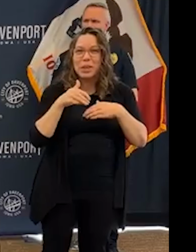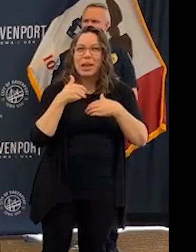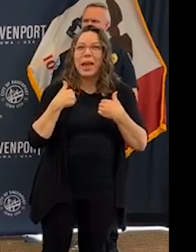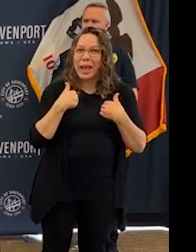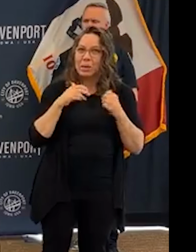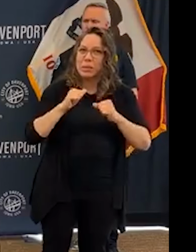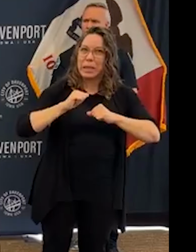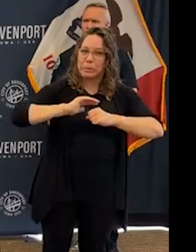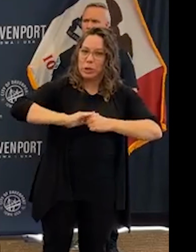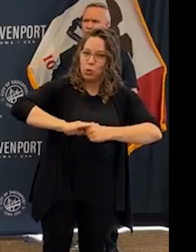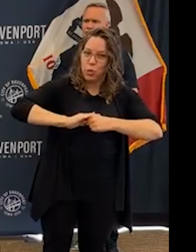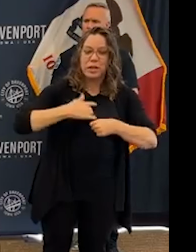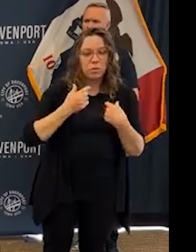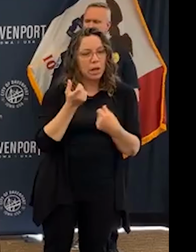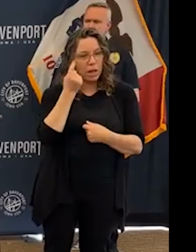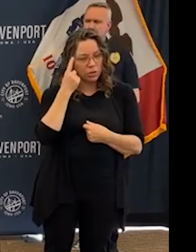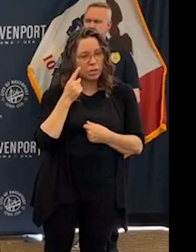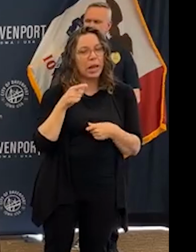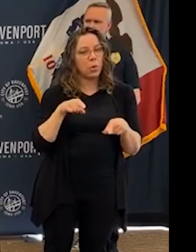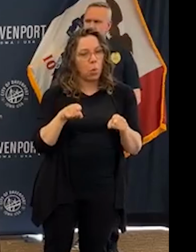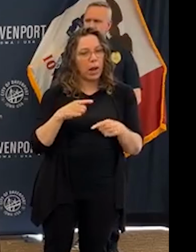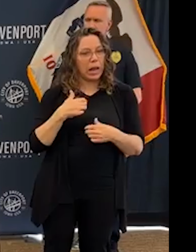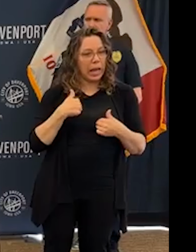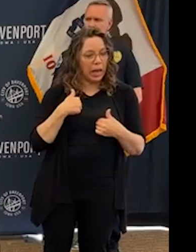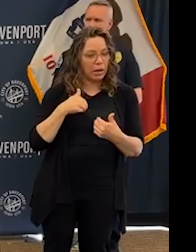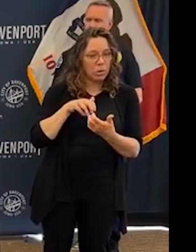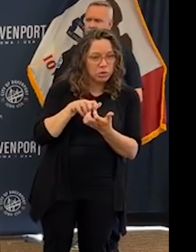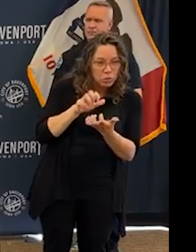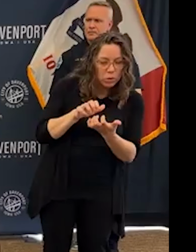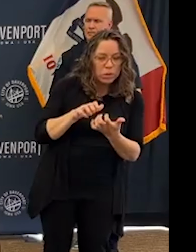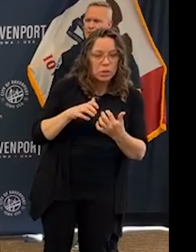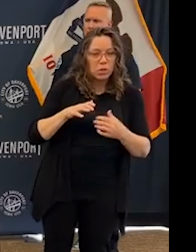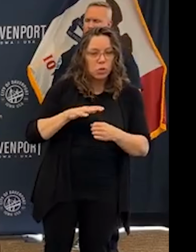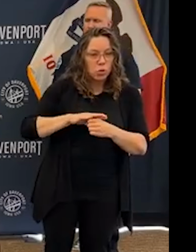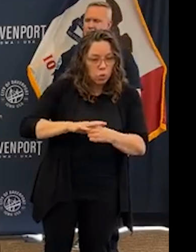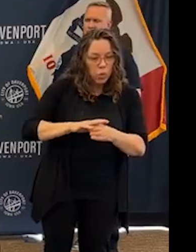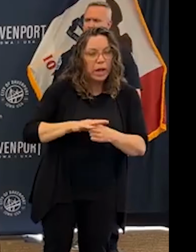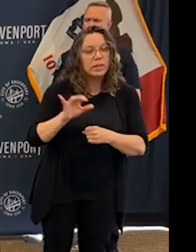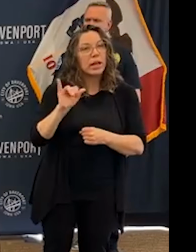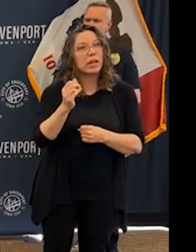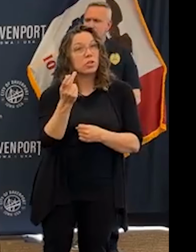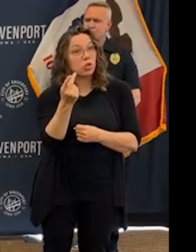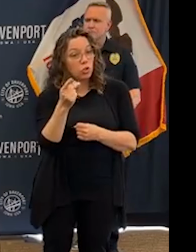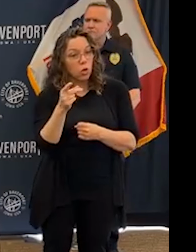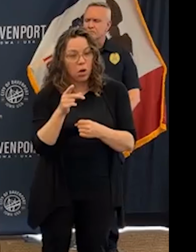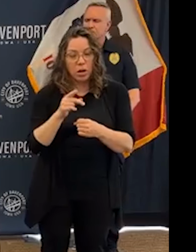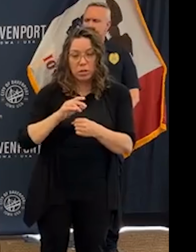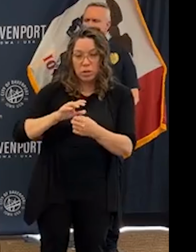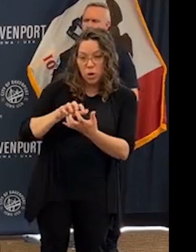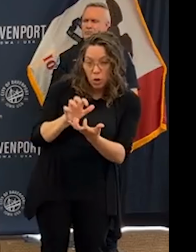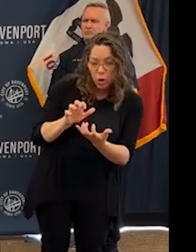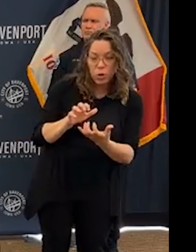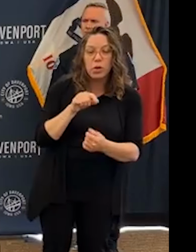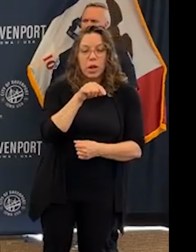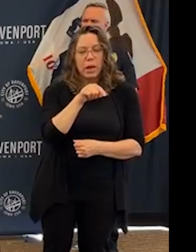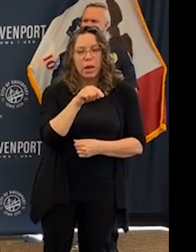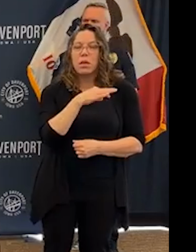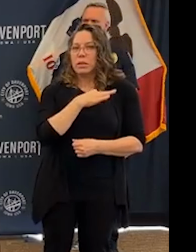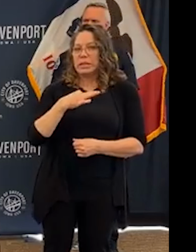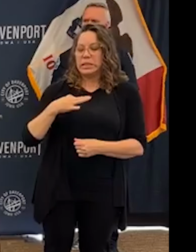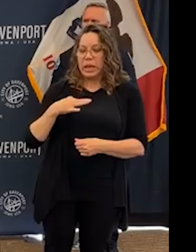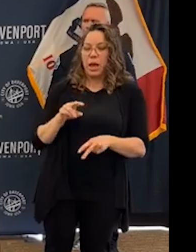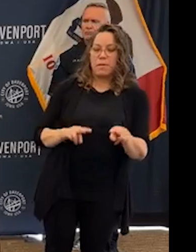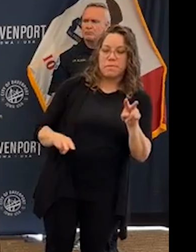we can understand when animals are stressed, and so as the dogs give alerts, the handlers then decipher those alerts